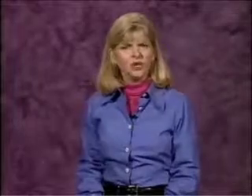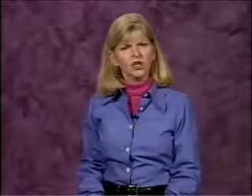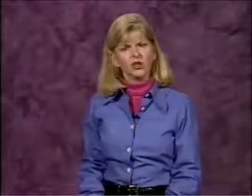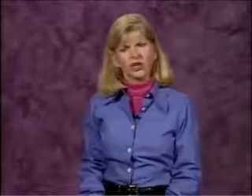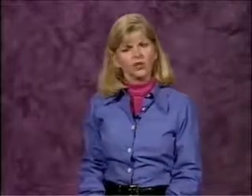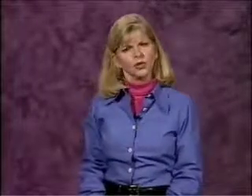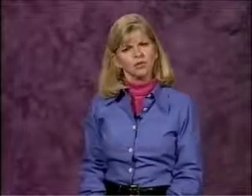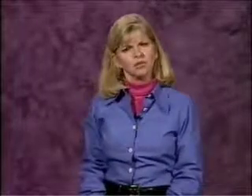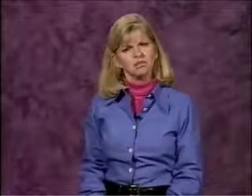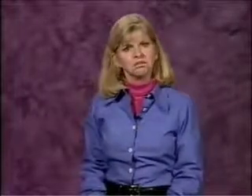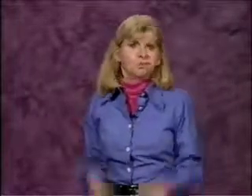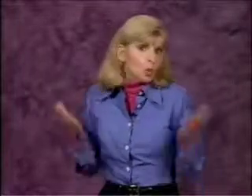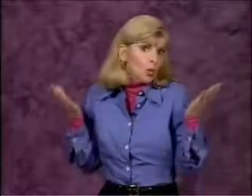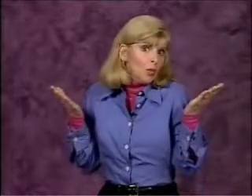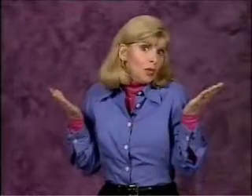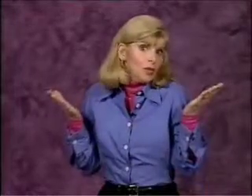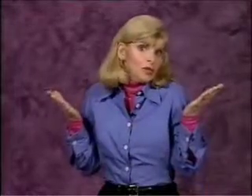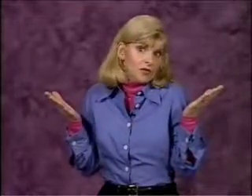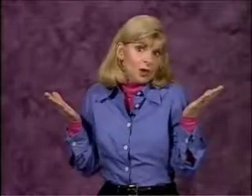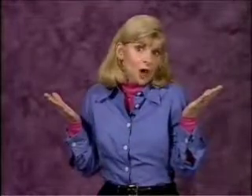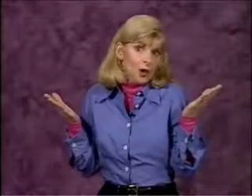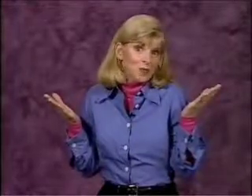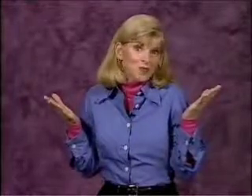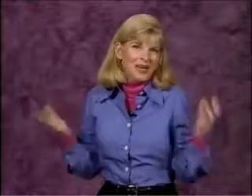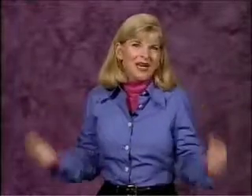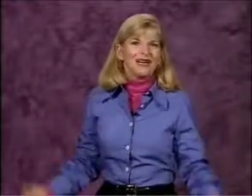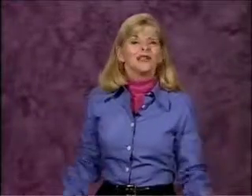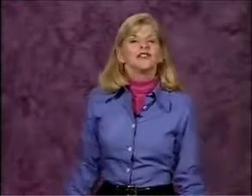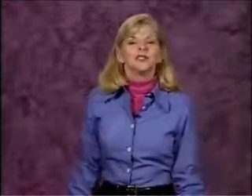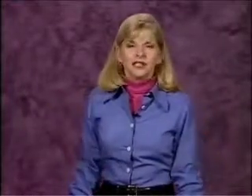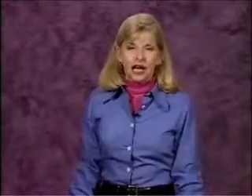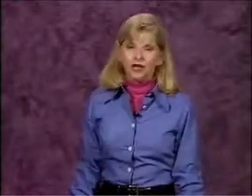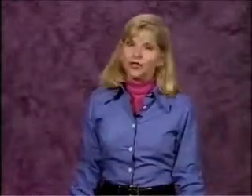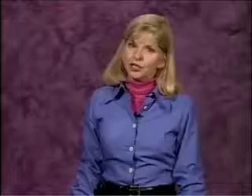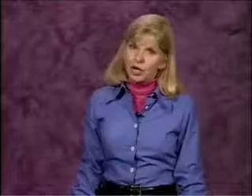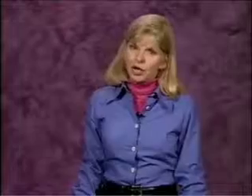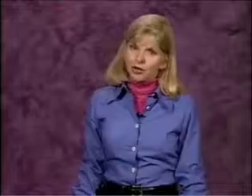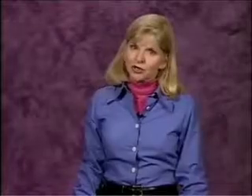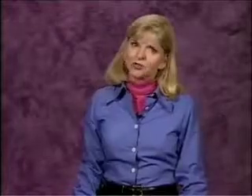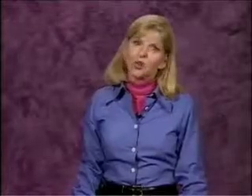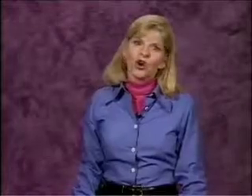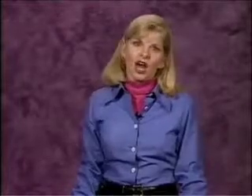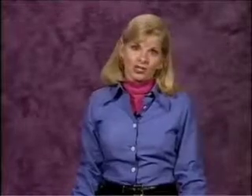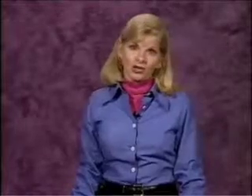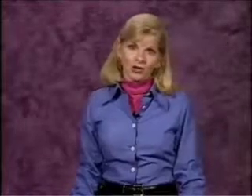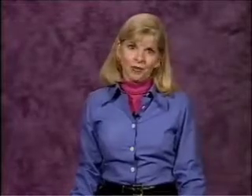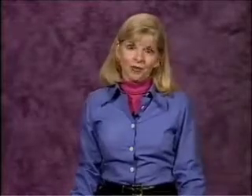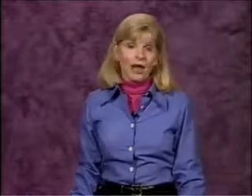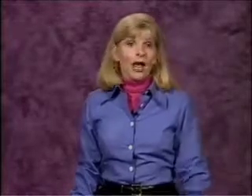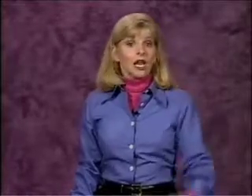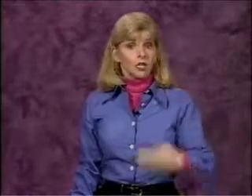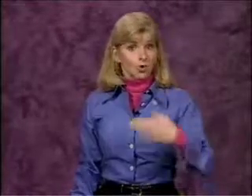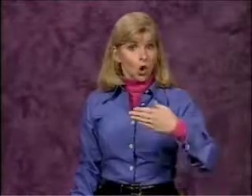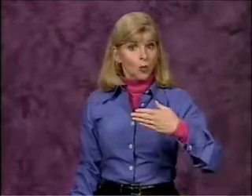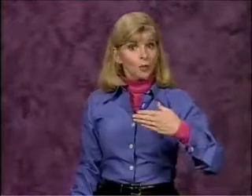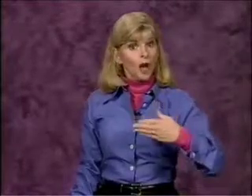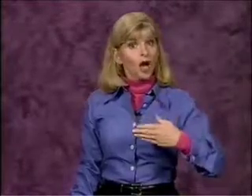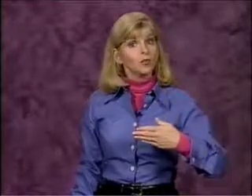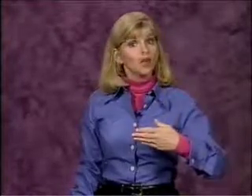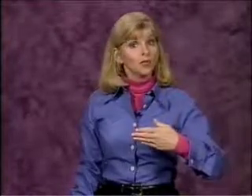there's another reason. We'll probably never know. The sign for dollar is more logical. Let your open palm